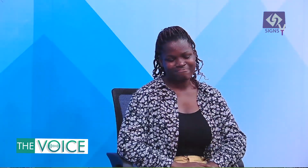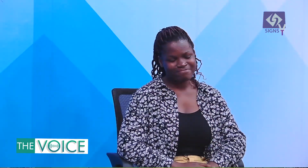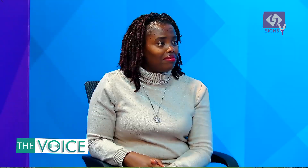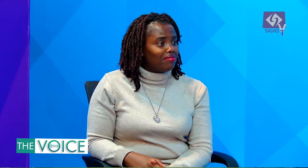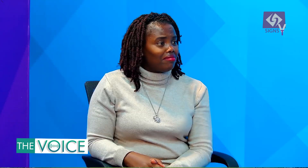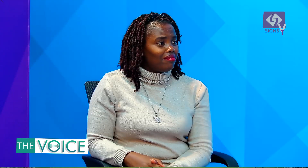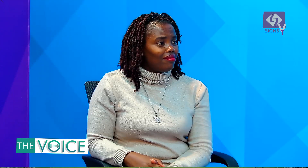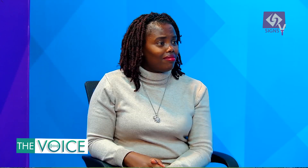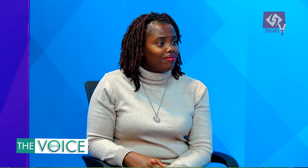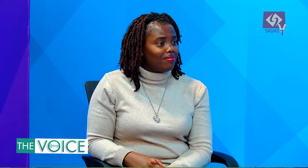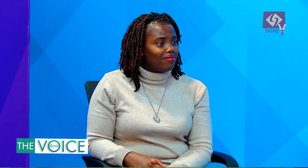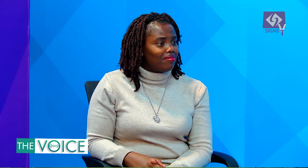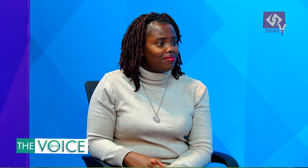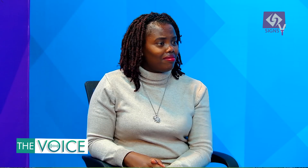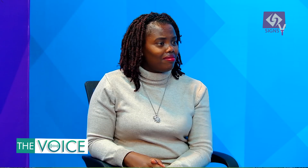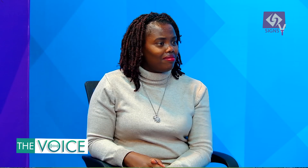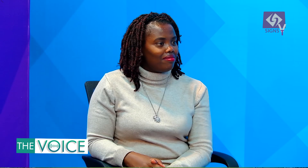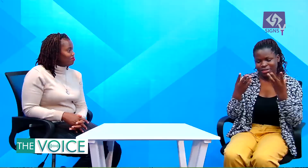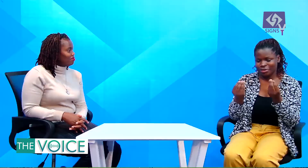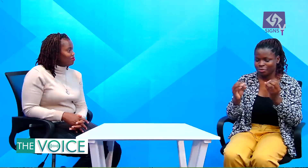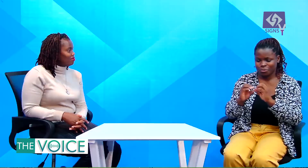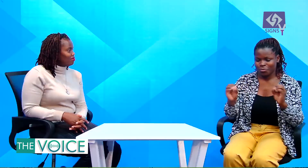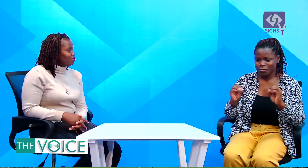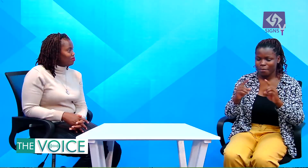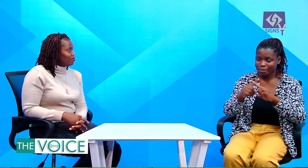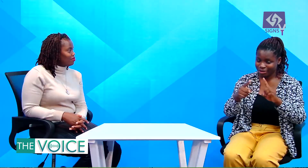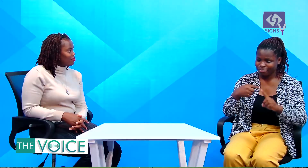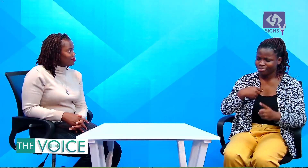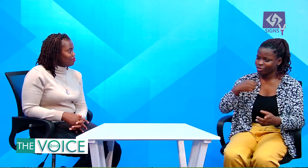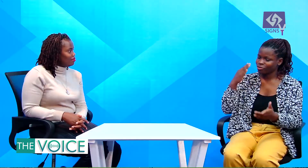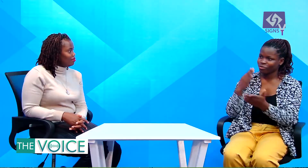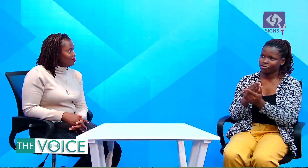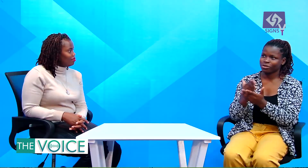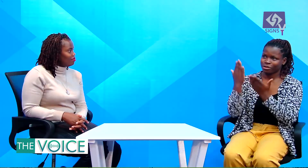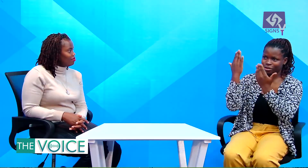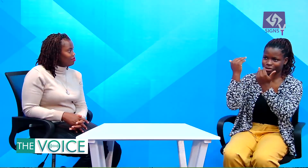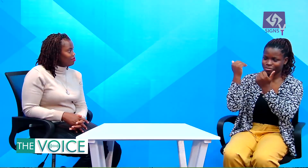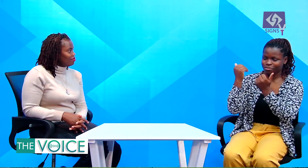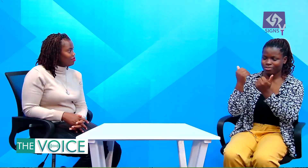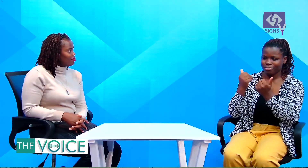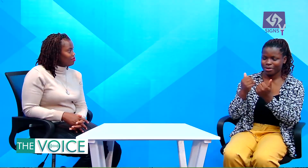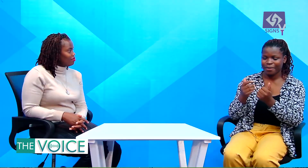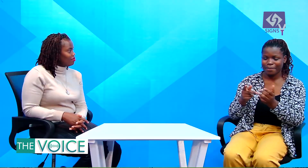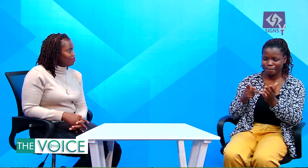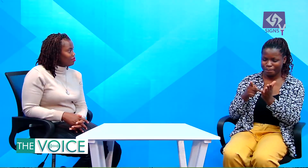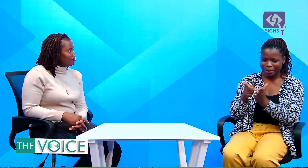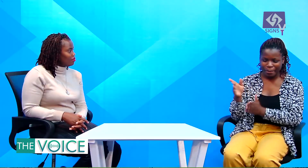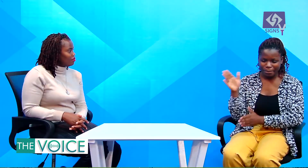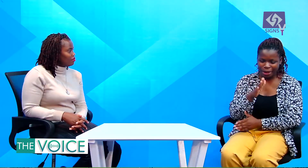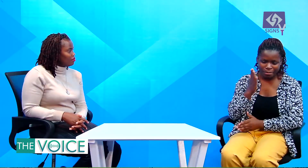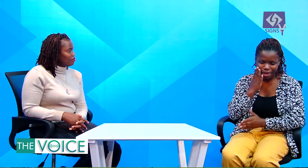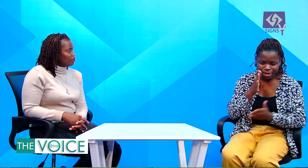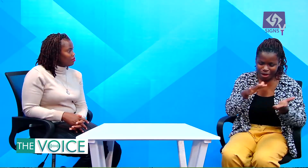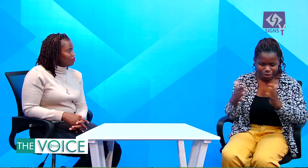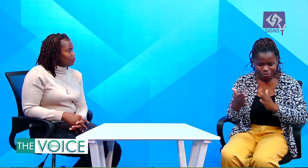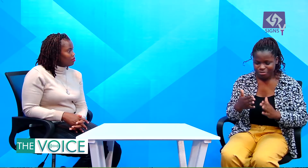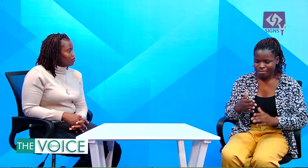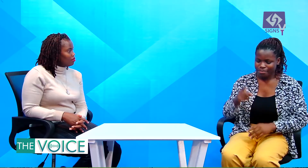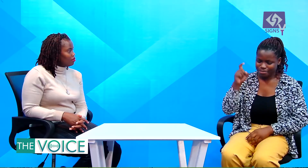that's how it has been. So truly my life, I wouldn't say it has been easy, but I really want to give all thanks and